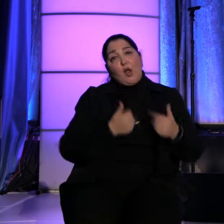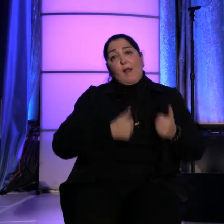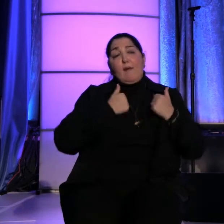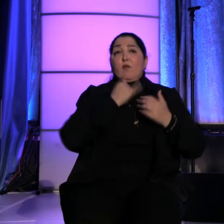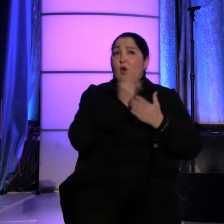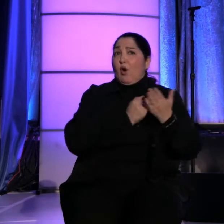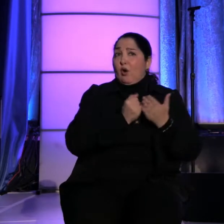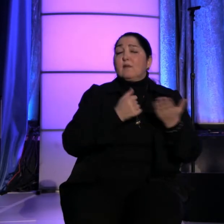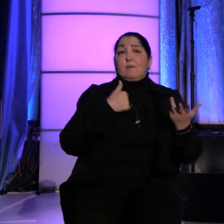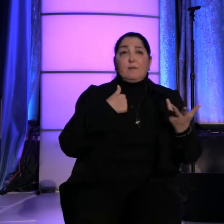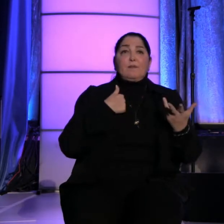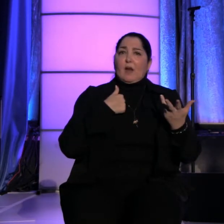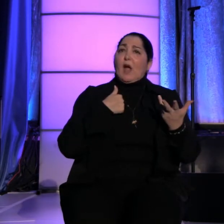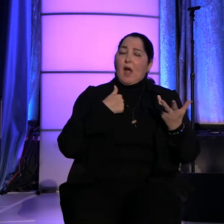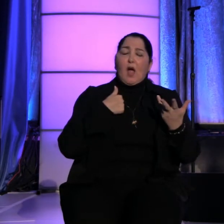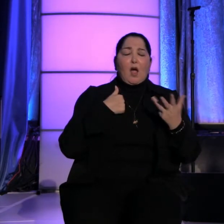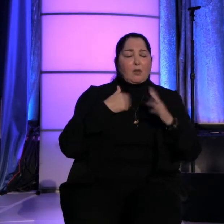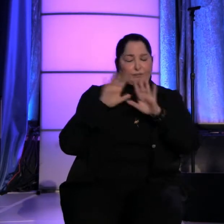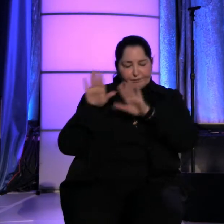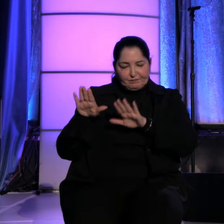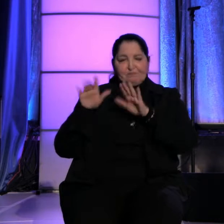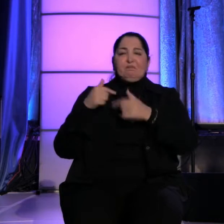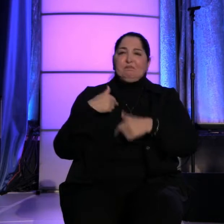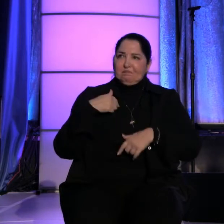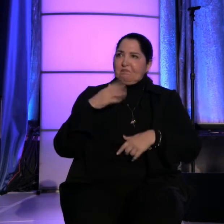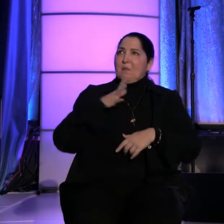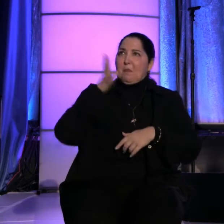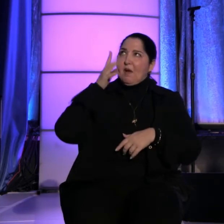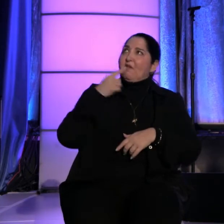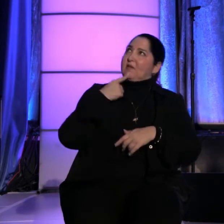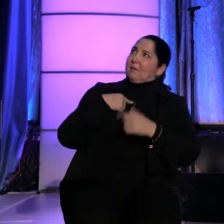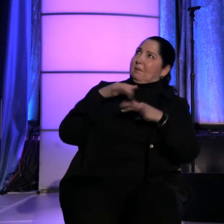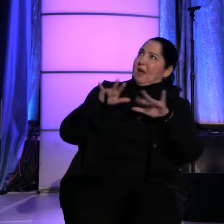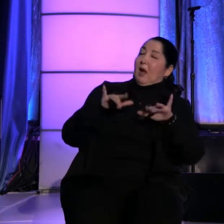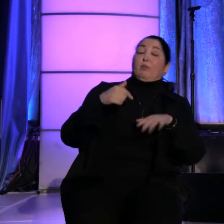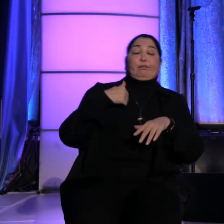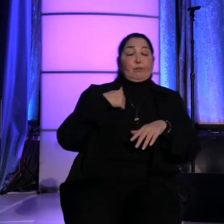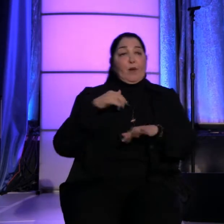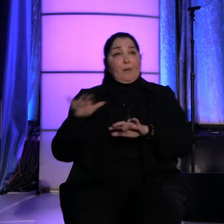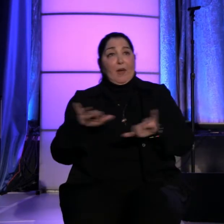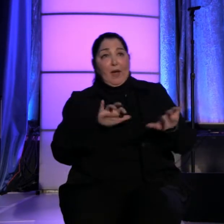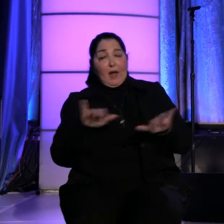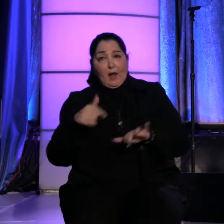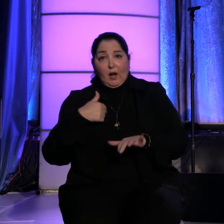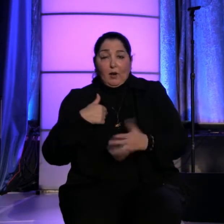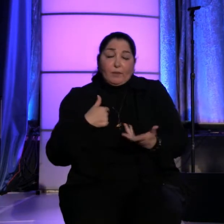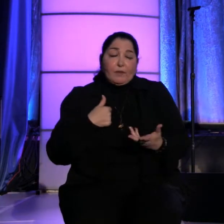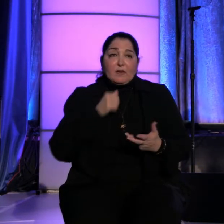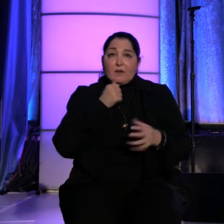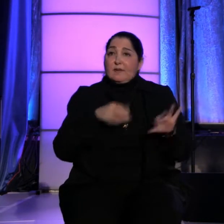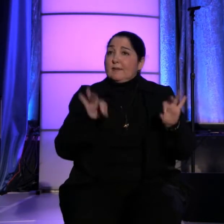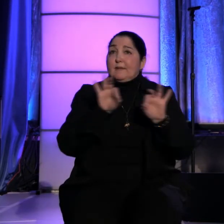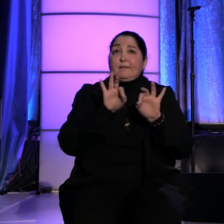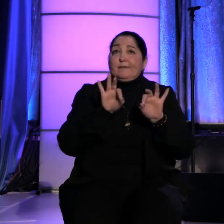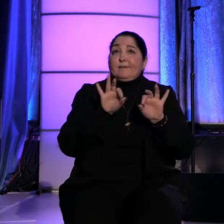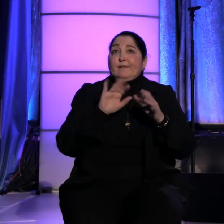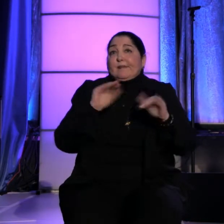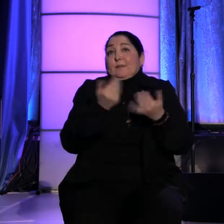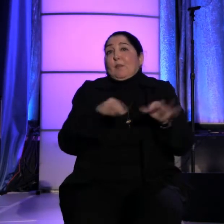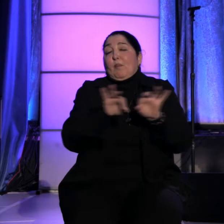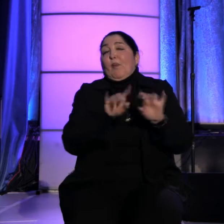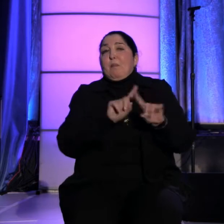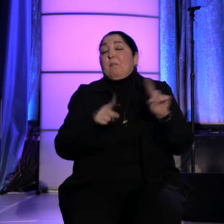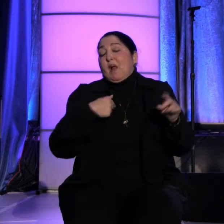I dutifully took piano lessons, which I enjoyed, but it didn't really seem particularly significant at the time. But when